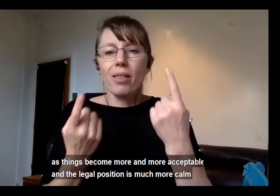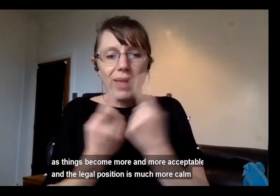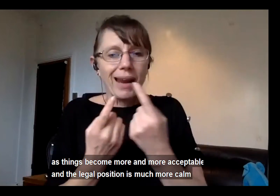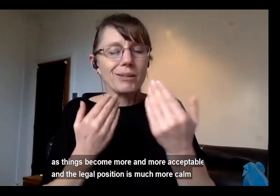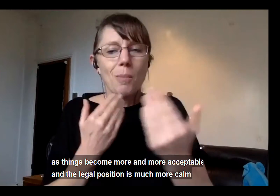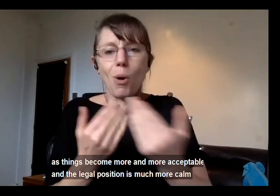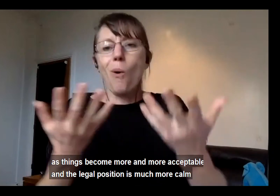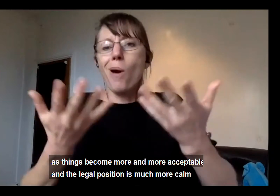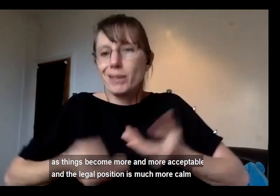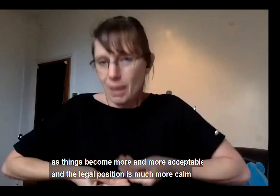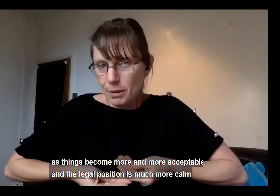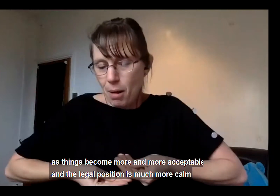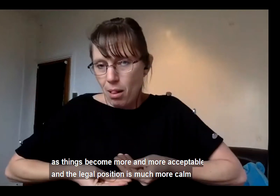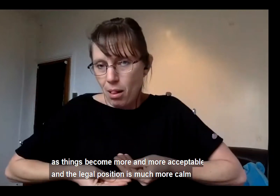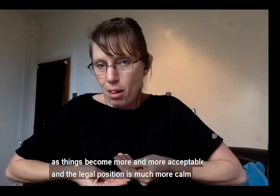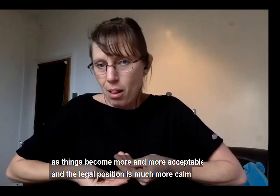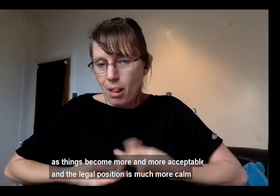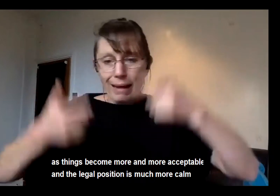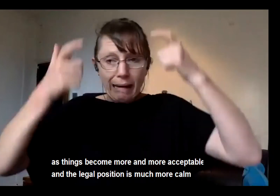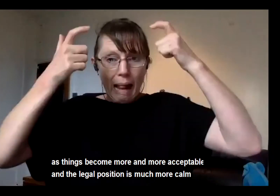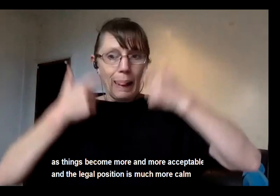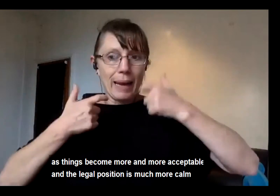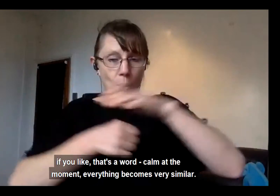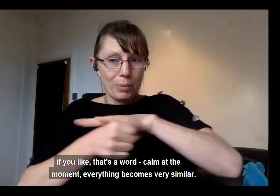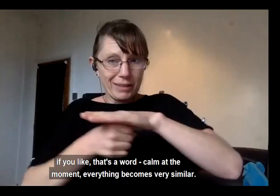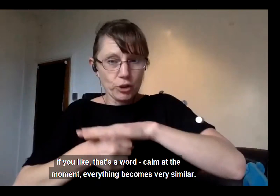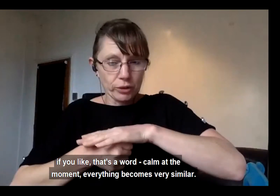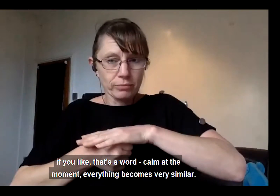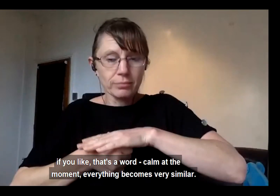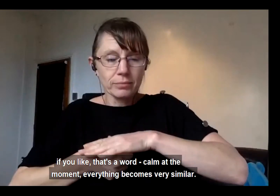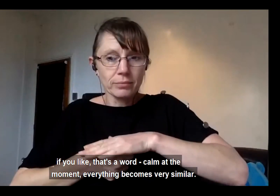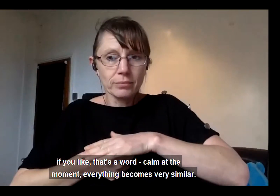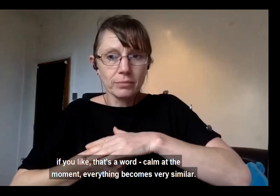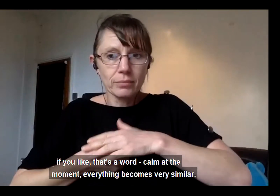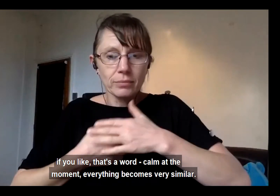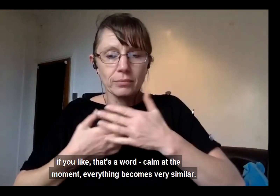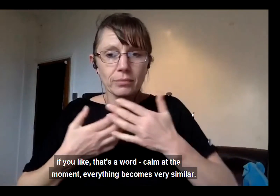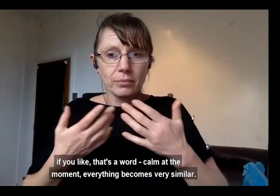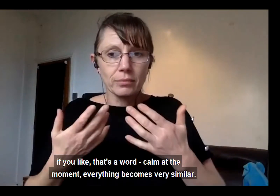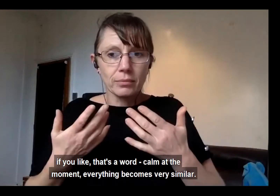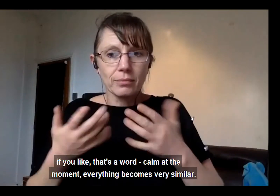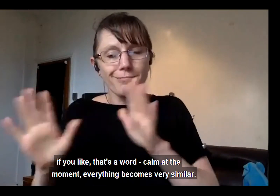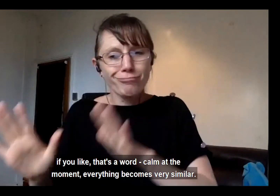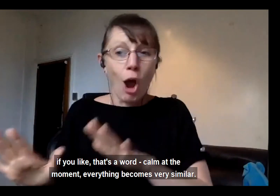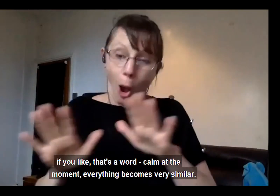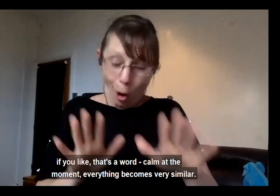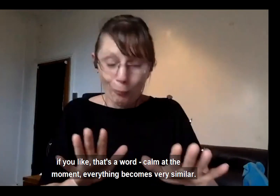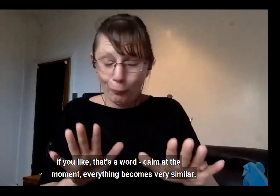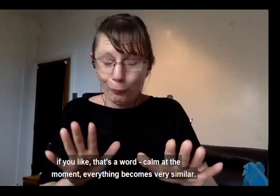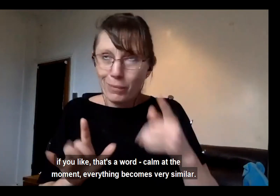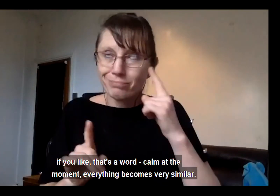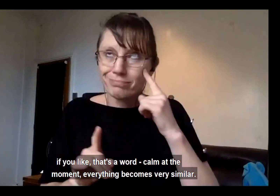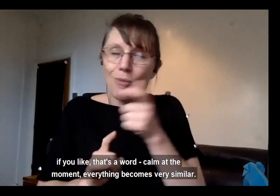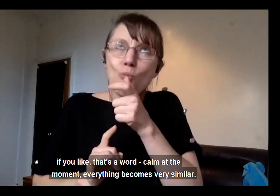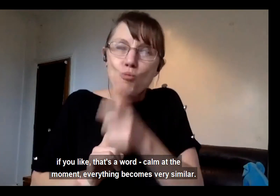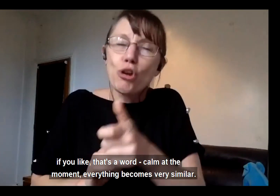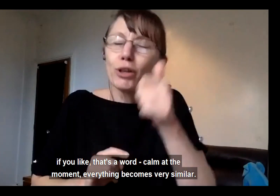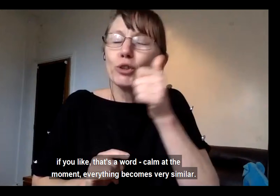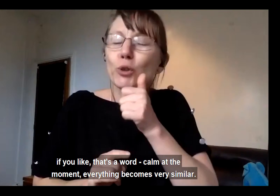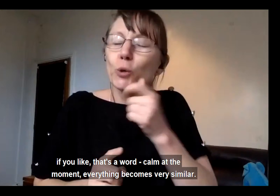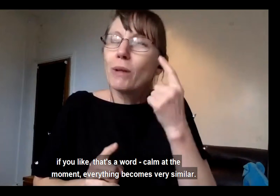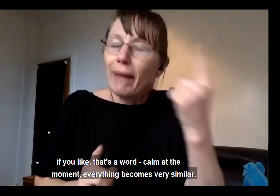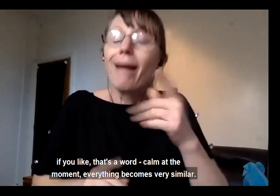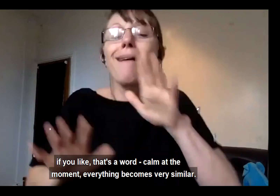and the legal position is much more calm, if you like, that's a word of calm